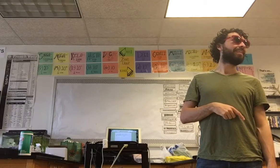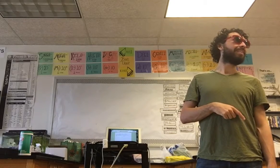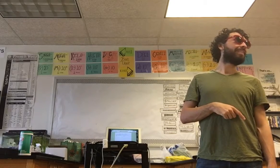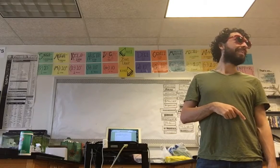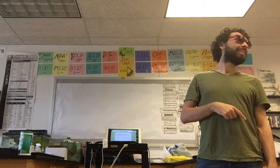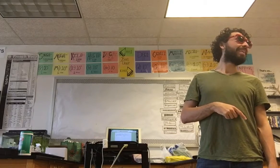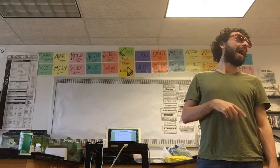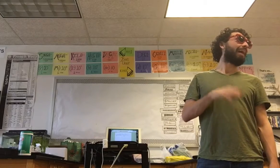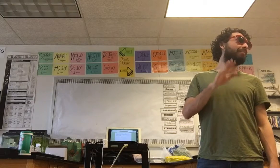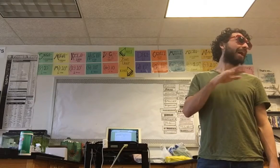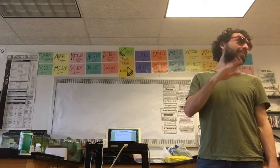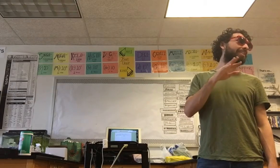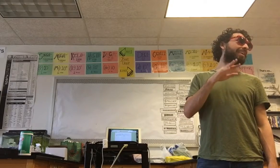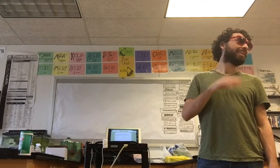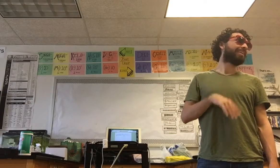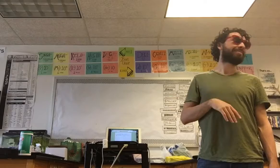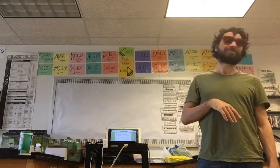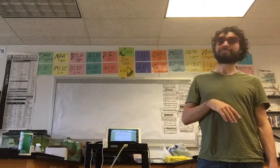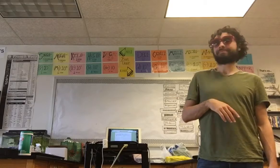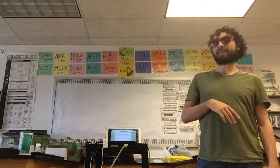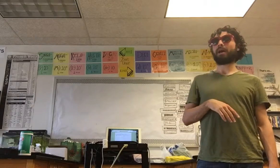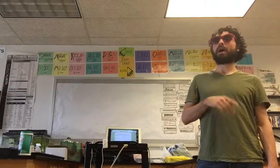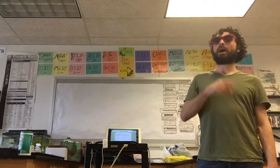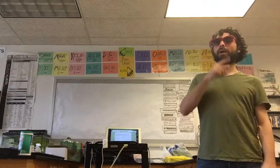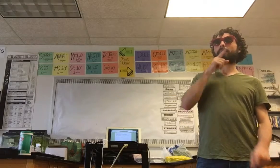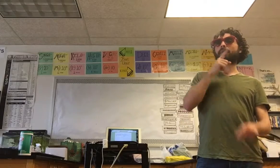It's alright. After. Okay.